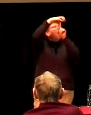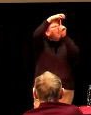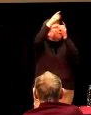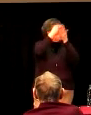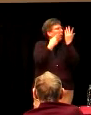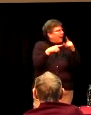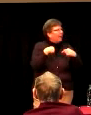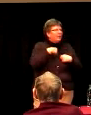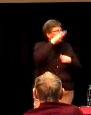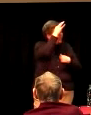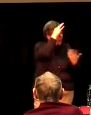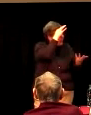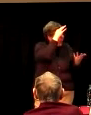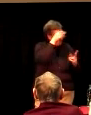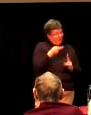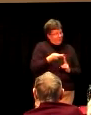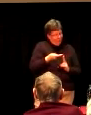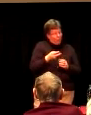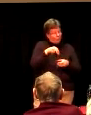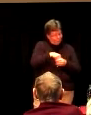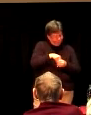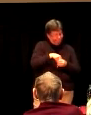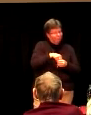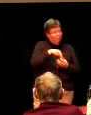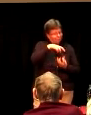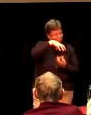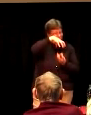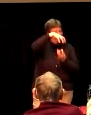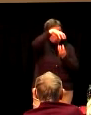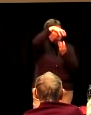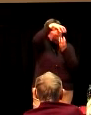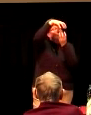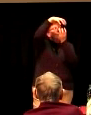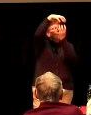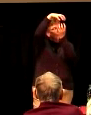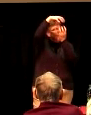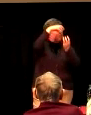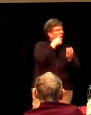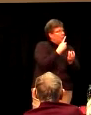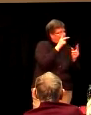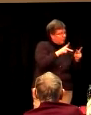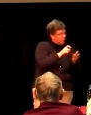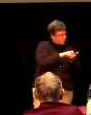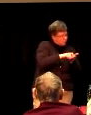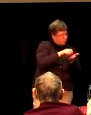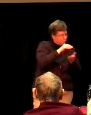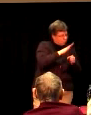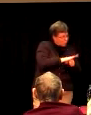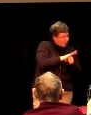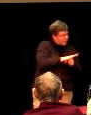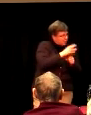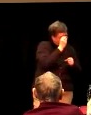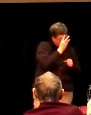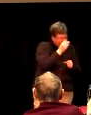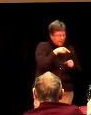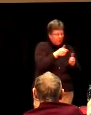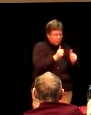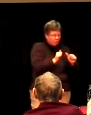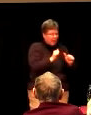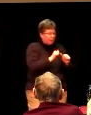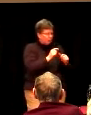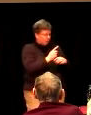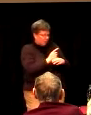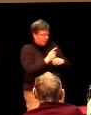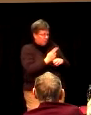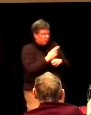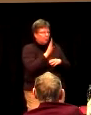And so as they're going up, Glaisher is writing down measurements as fast as he can take them. He's trying to measure the barometer